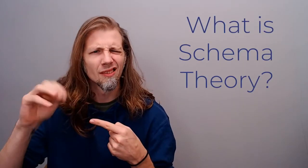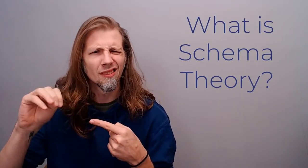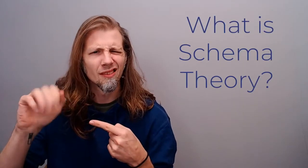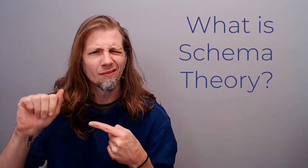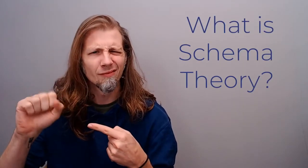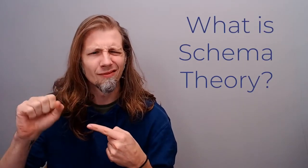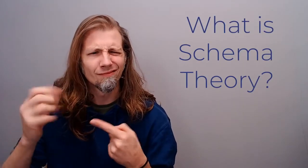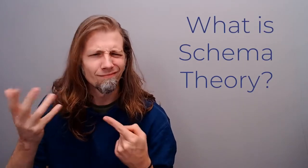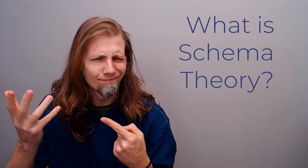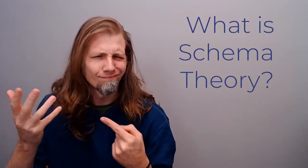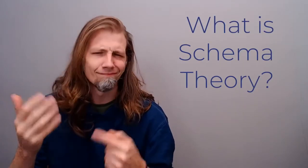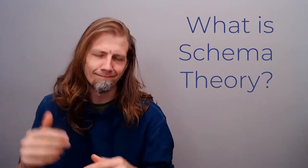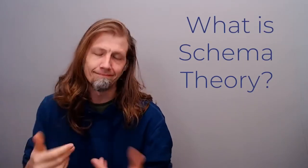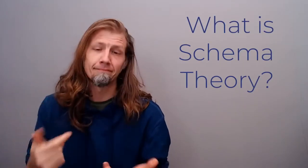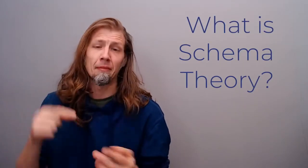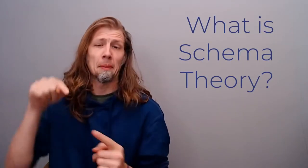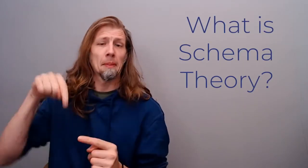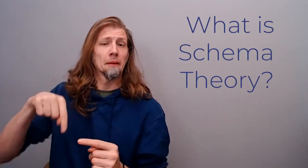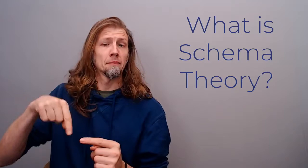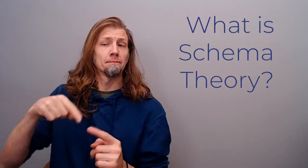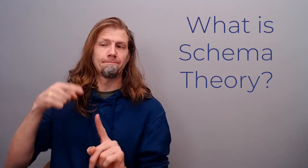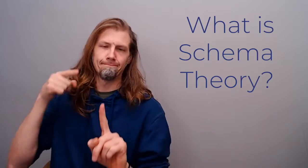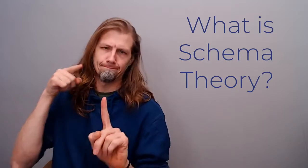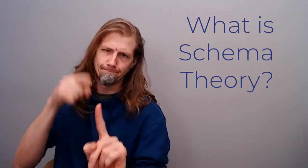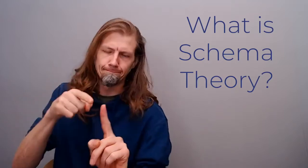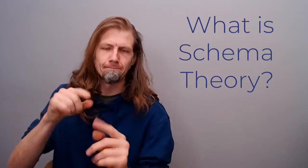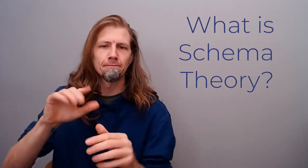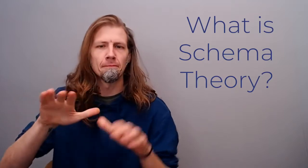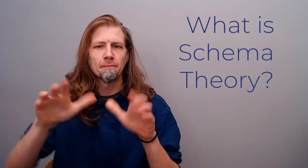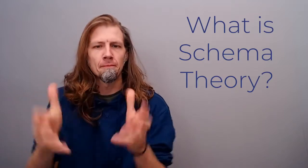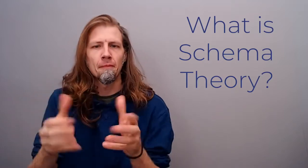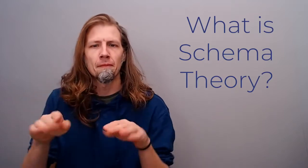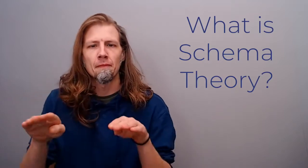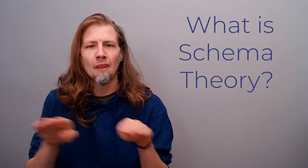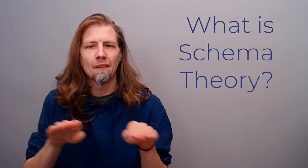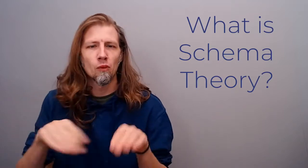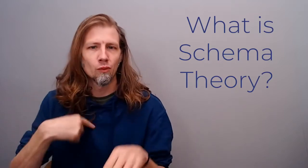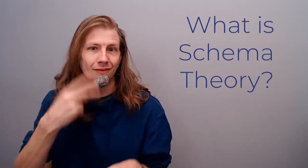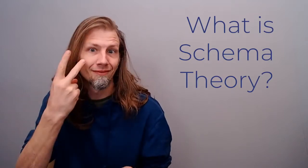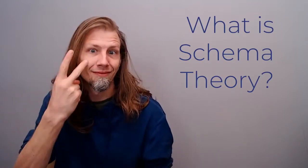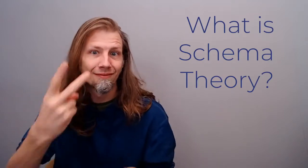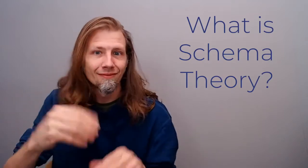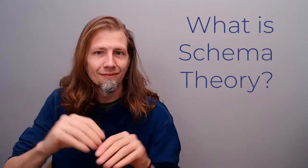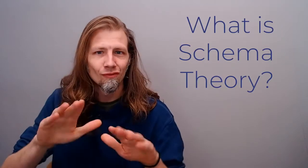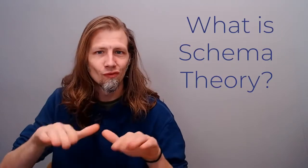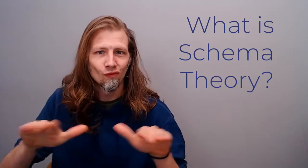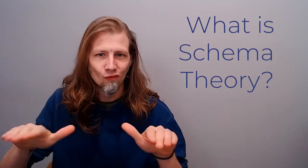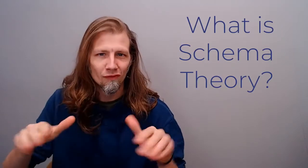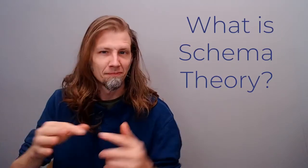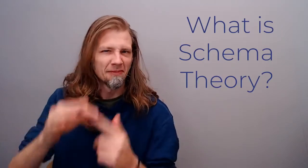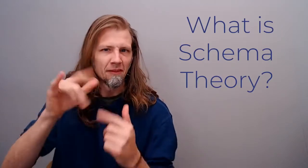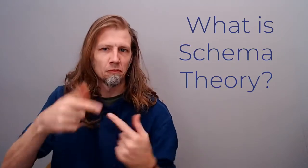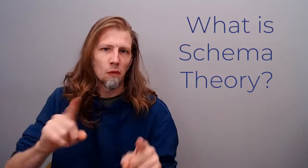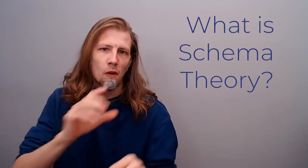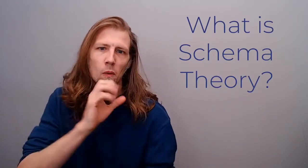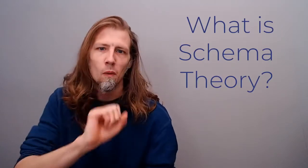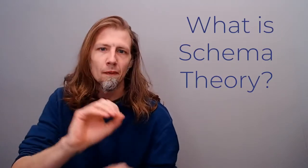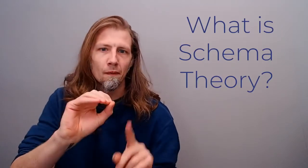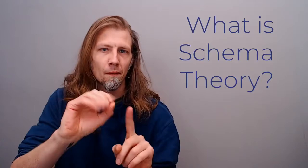So, what is schema theory? It's derived from specific types of behaviors we see in children, specifically from birth to 5